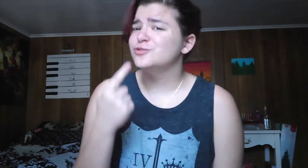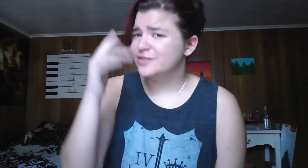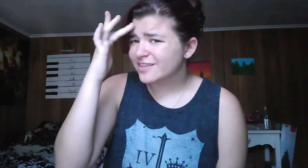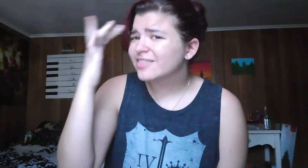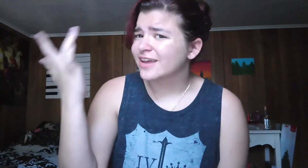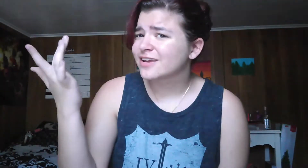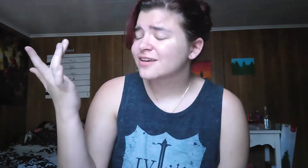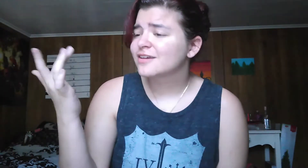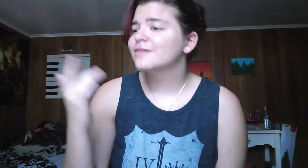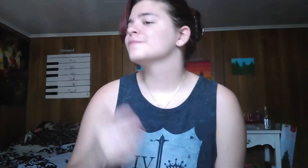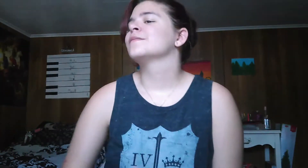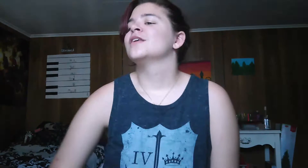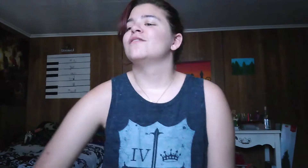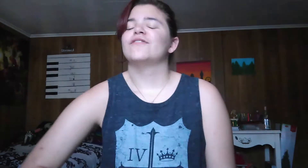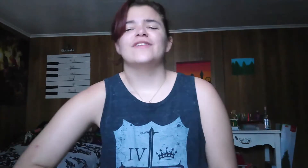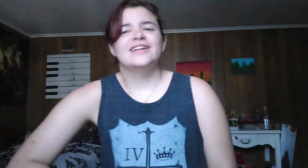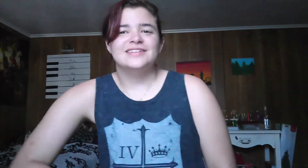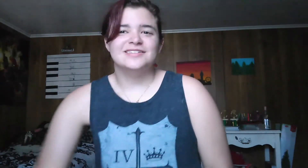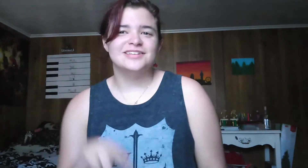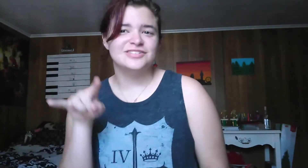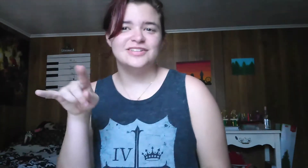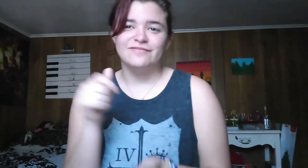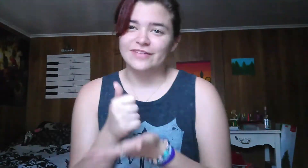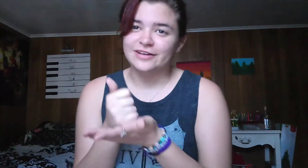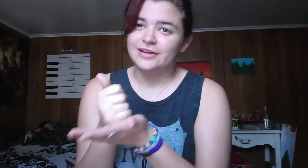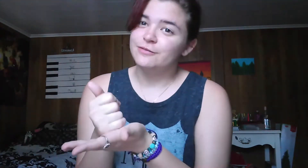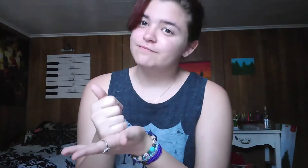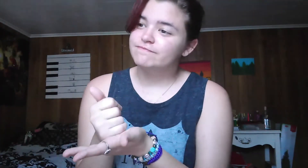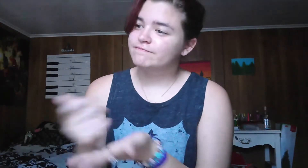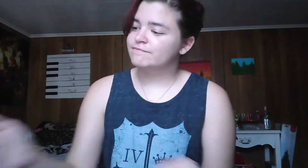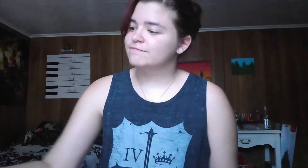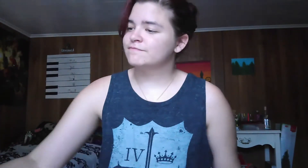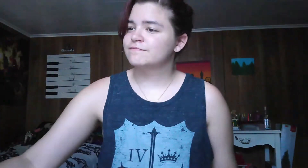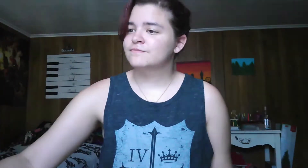you think? For flight attendants, I just did flight help.